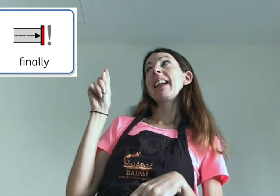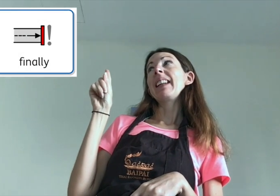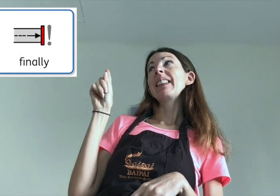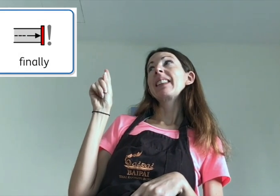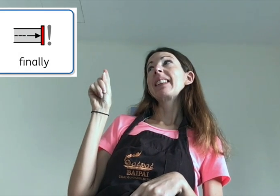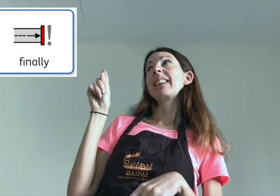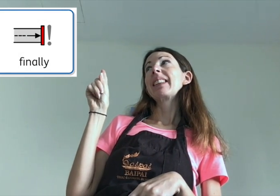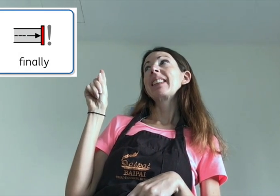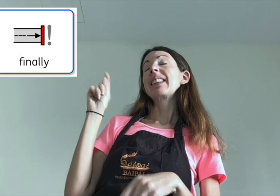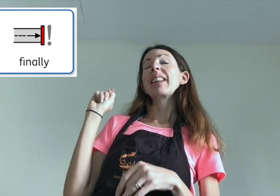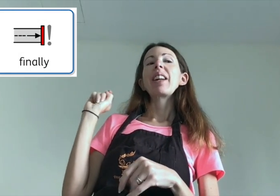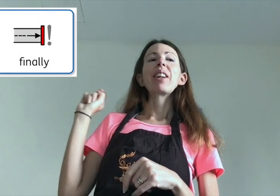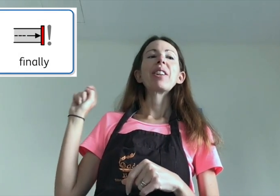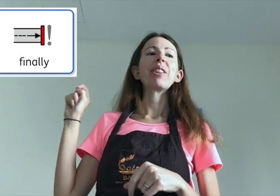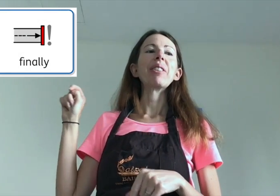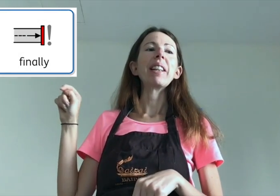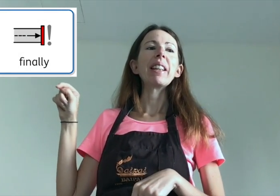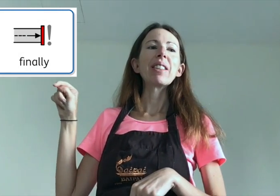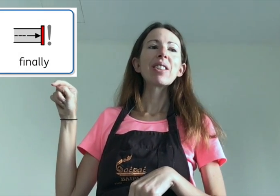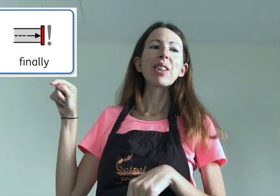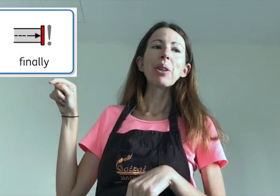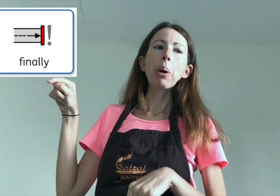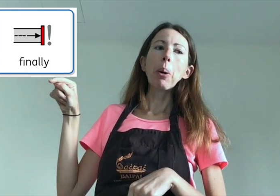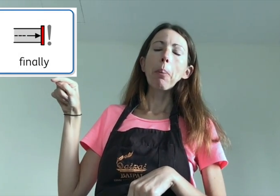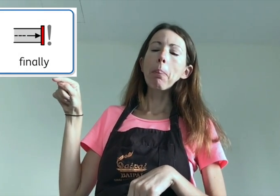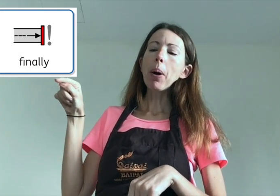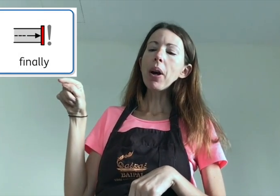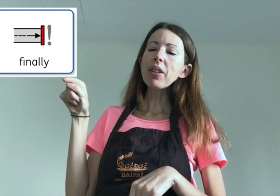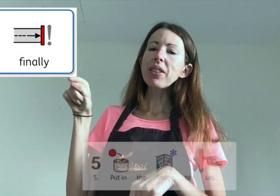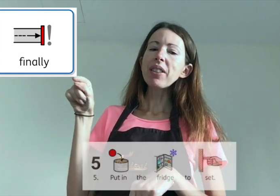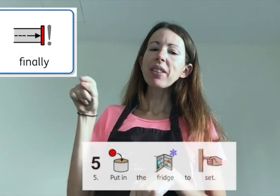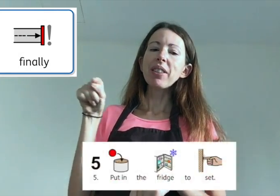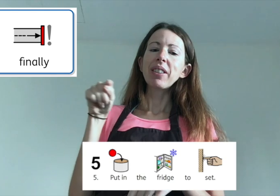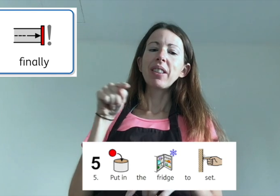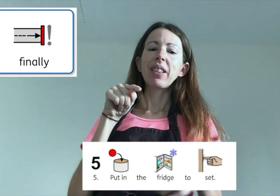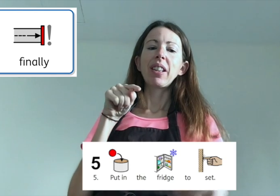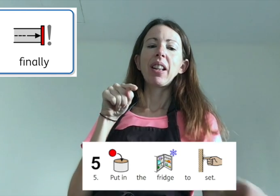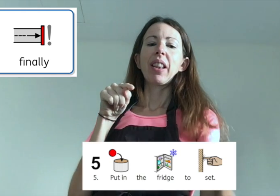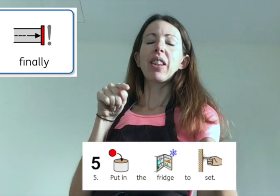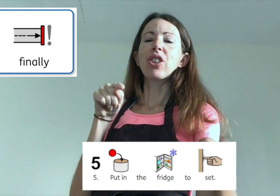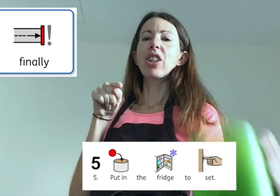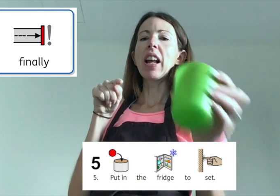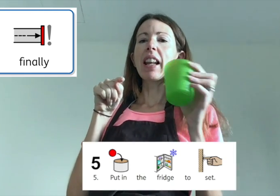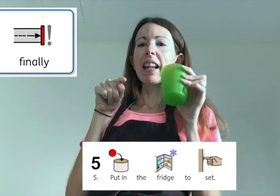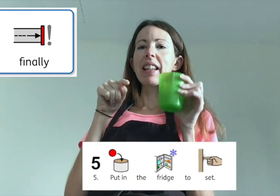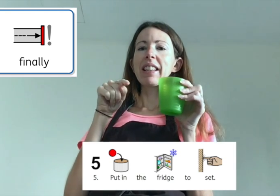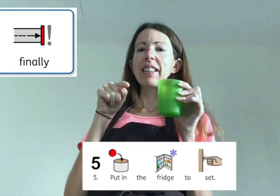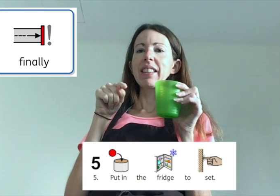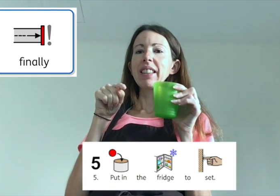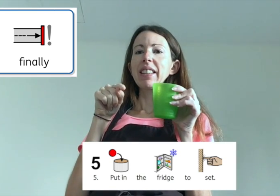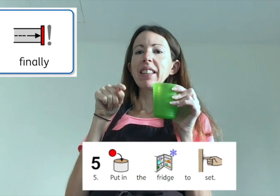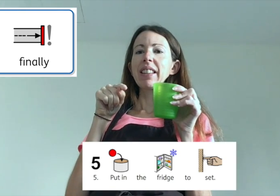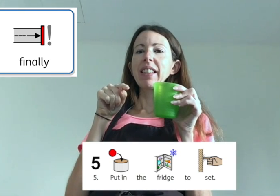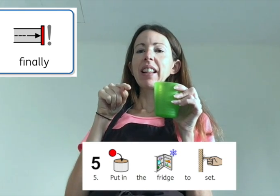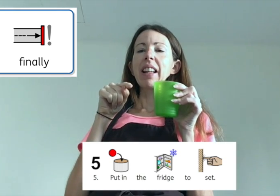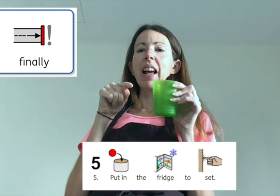Finally, you need to put the jelly and